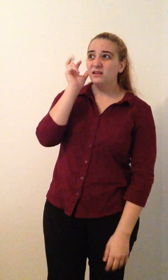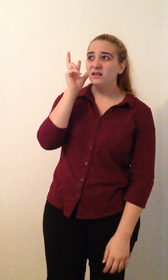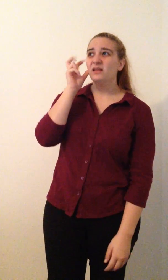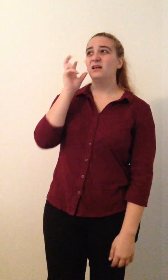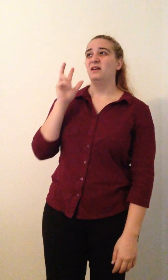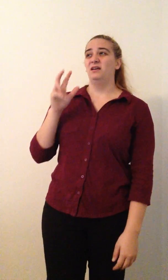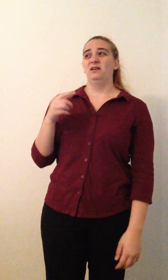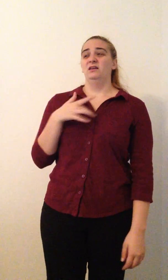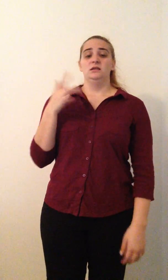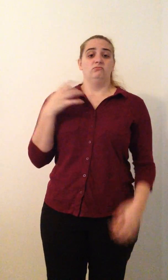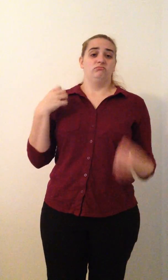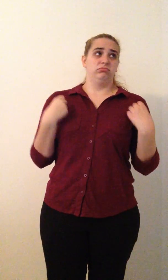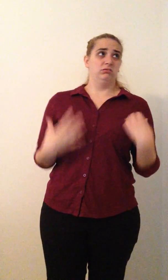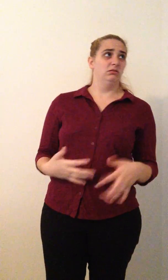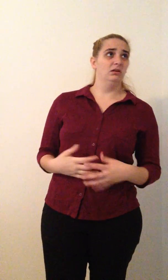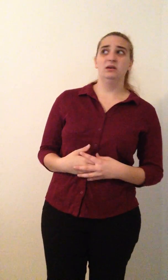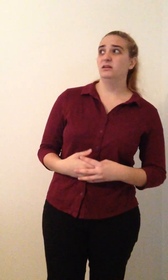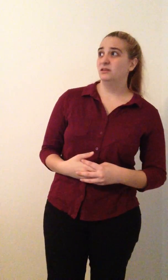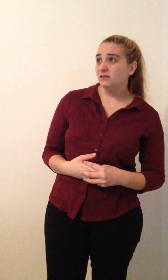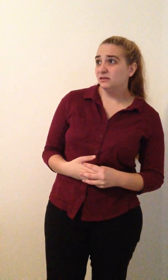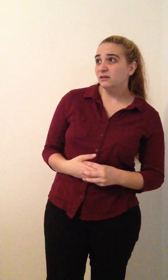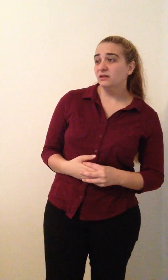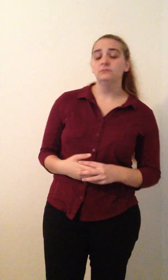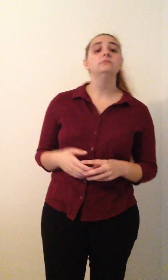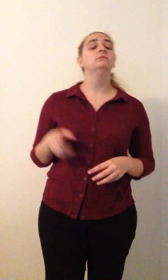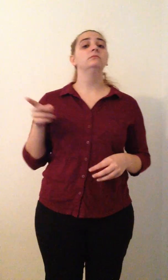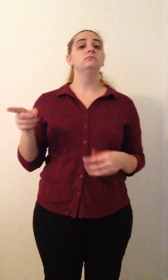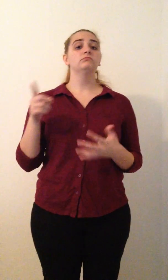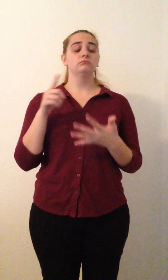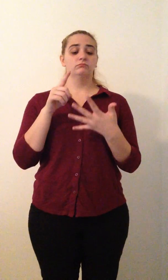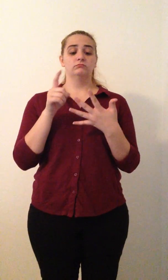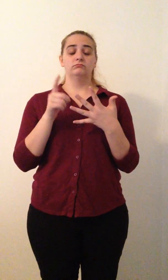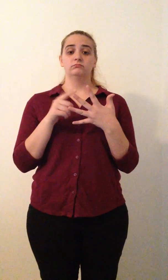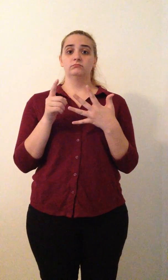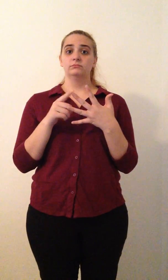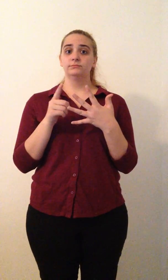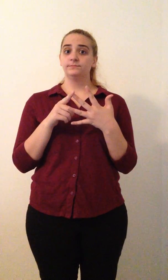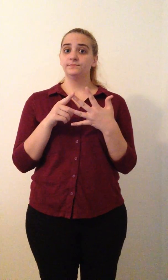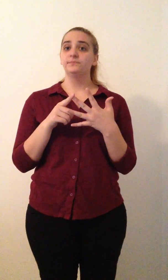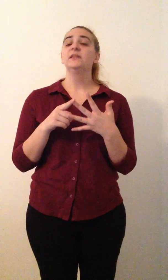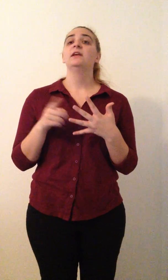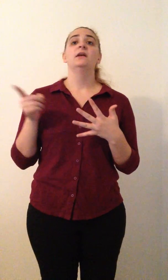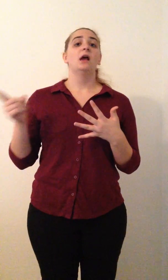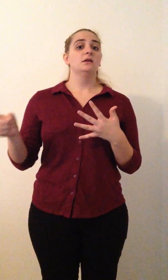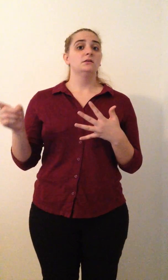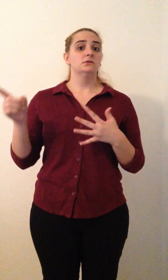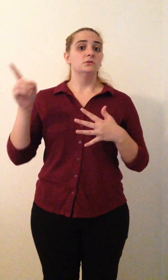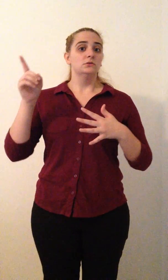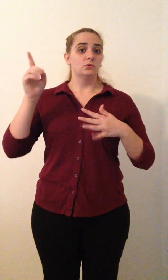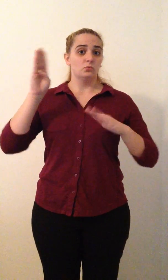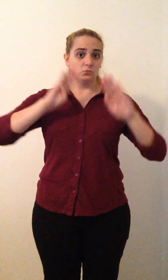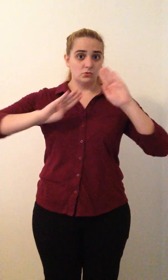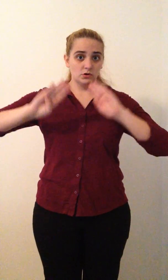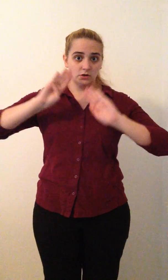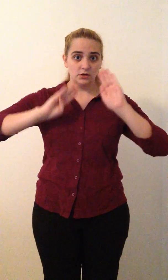They are very hypervigilant to you abandoning them, you leaving them,